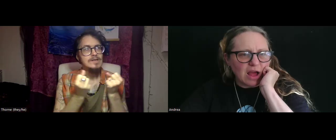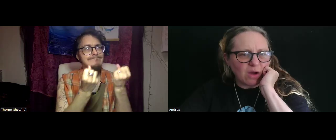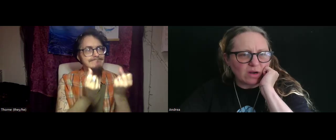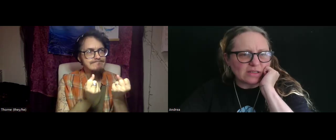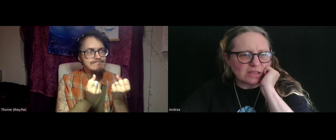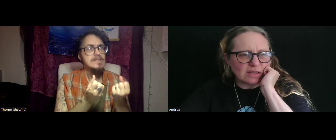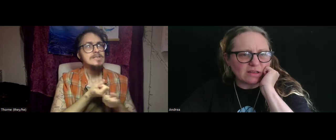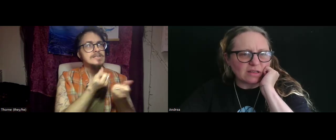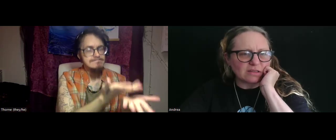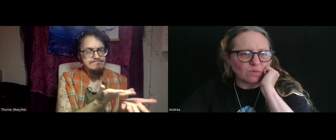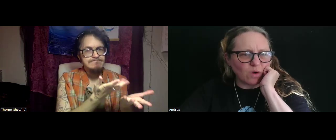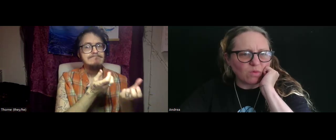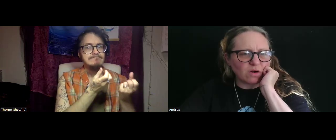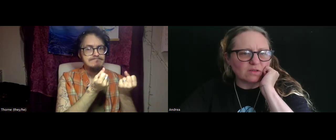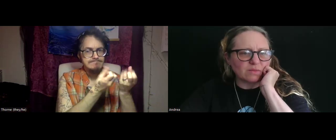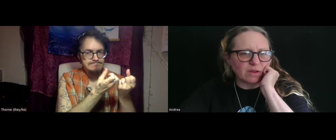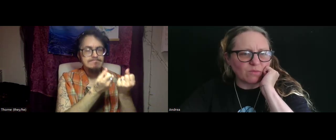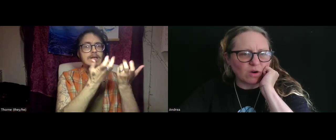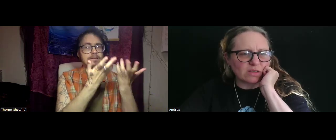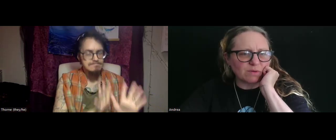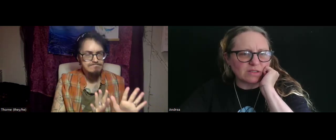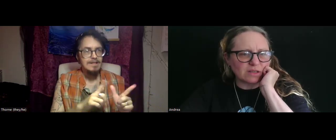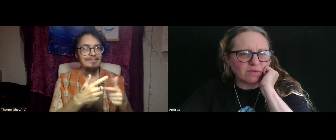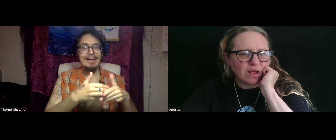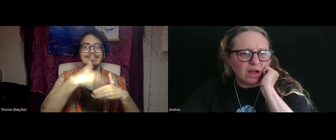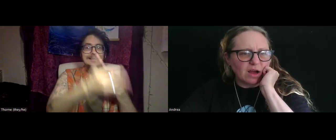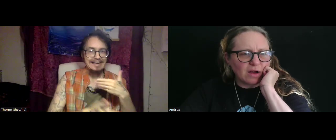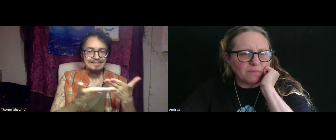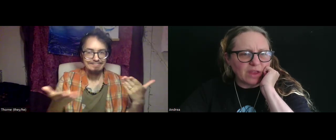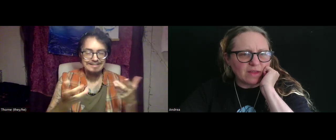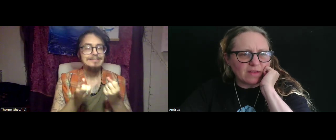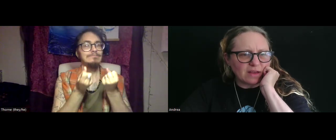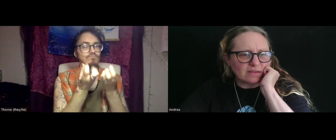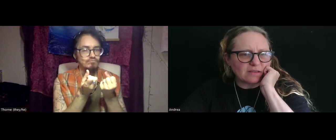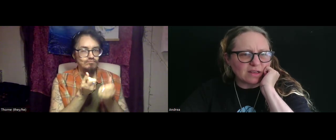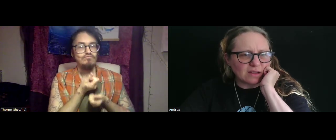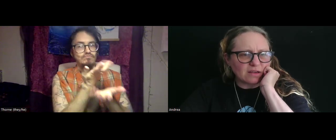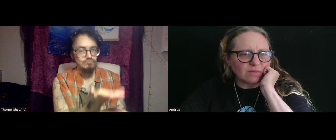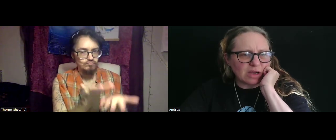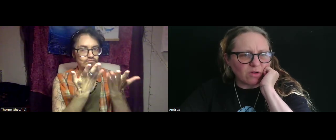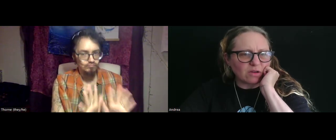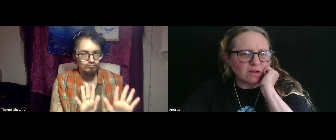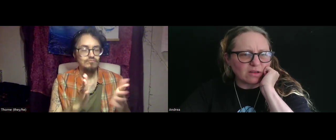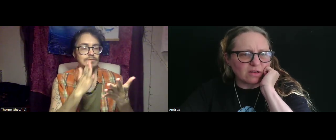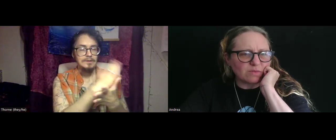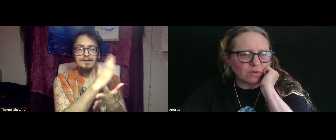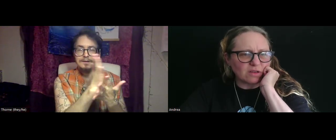how would I see things and what words and being more expressive. And then the next thing comes out and it's more